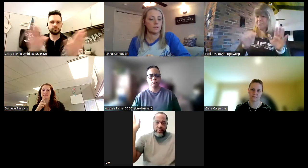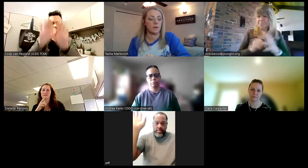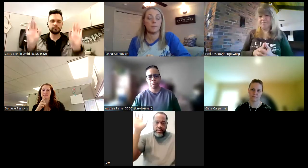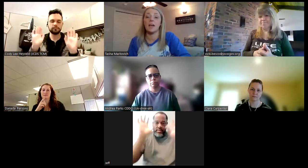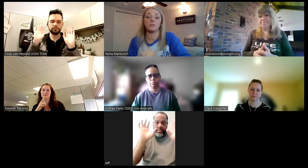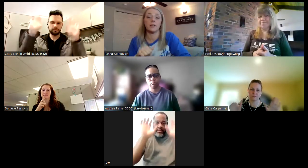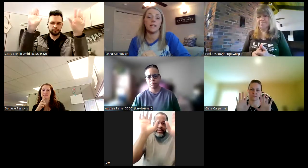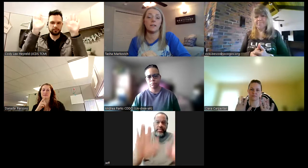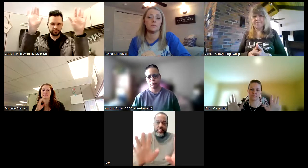Every day.